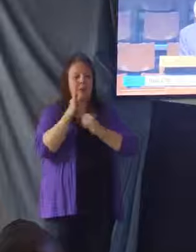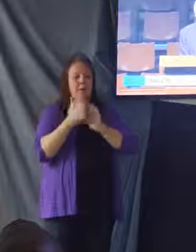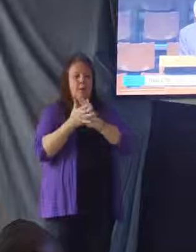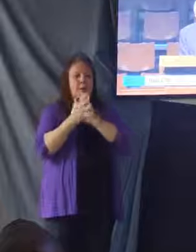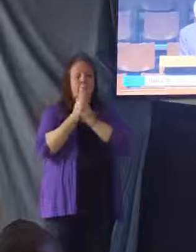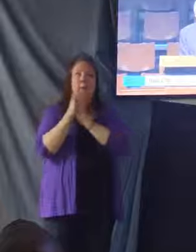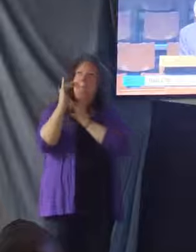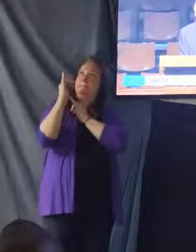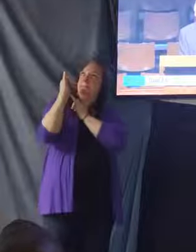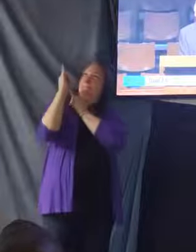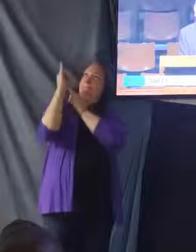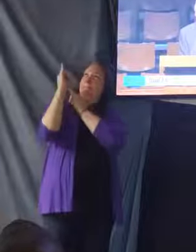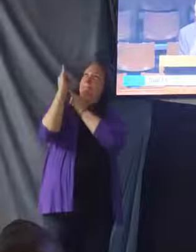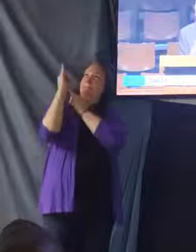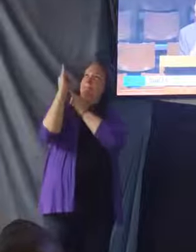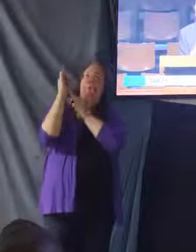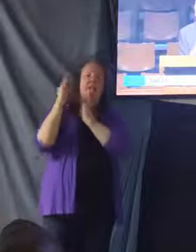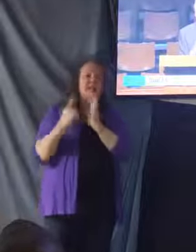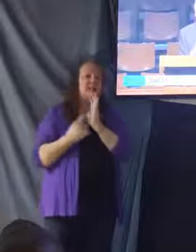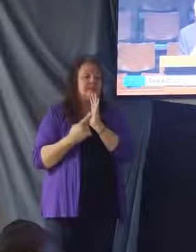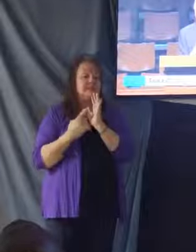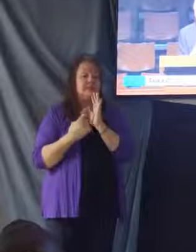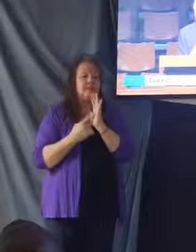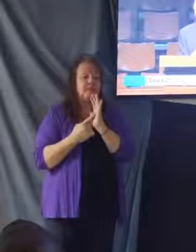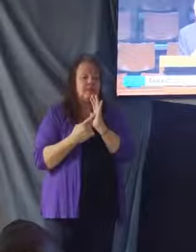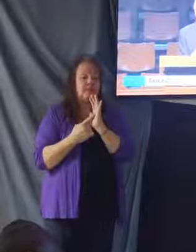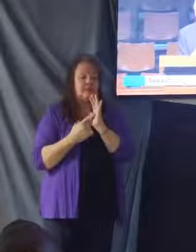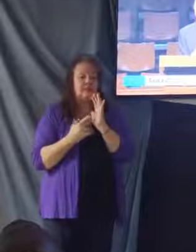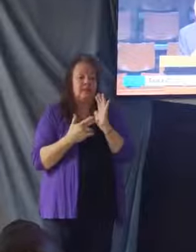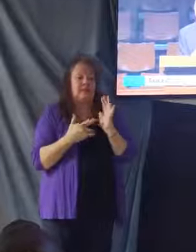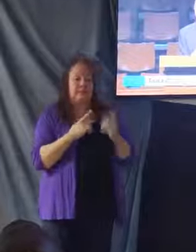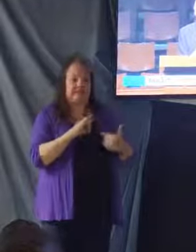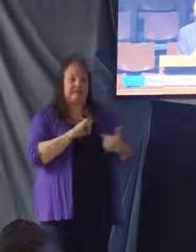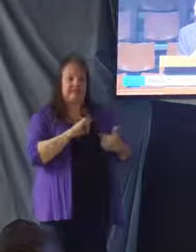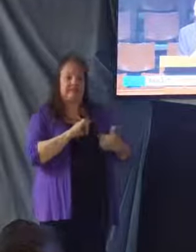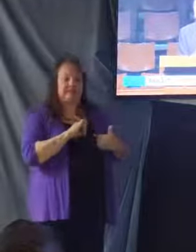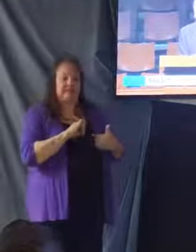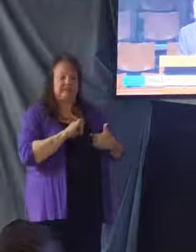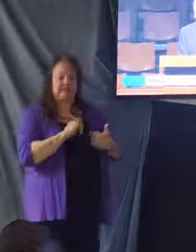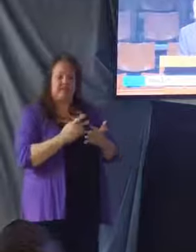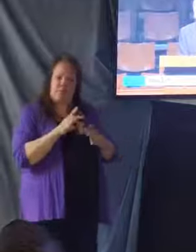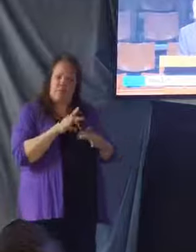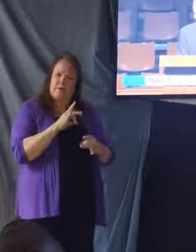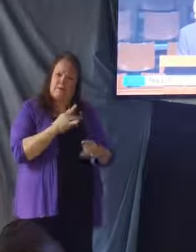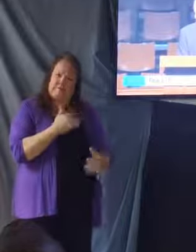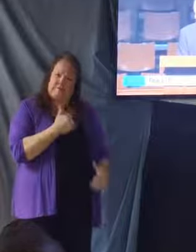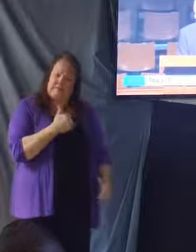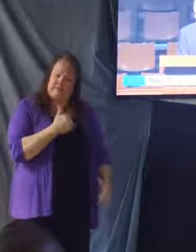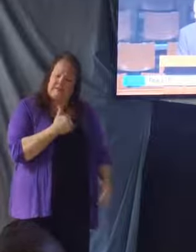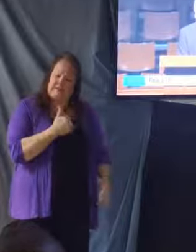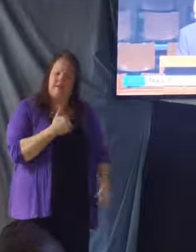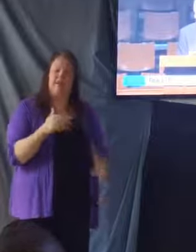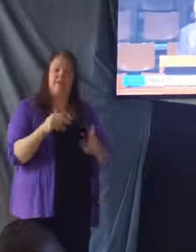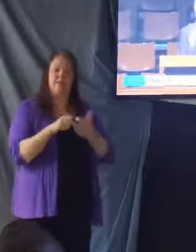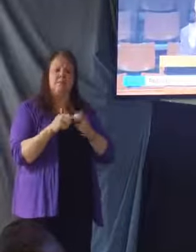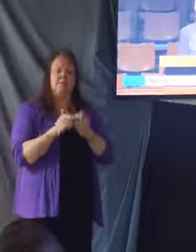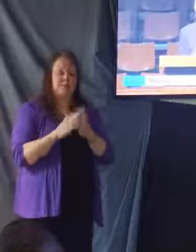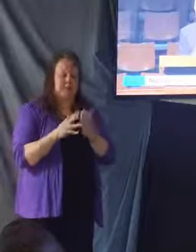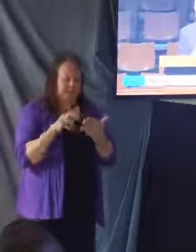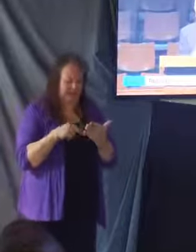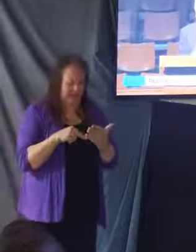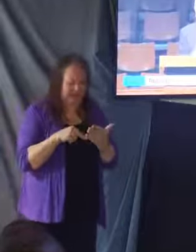conform. And sometimes the Spirit convicts me. That's sometimes the problem we have with the Word.